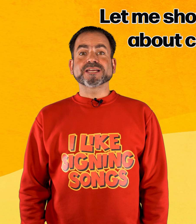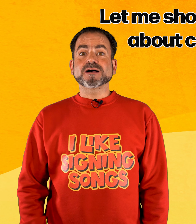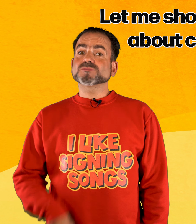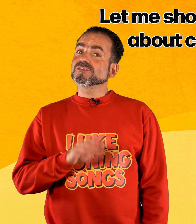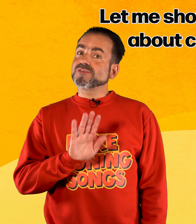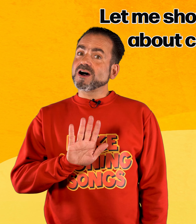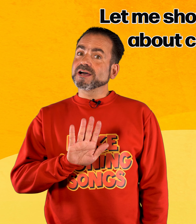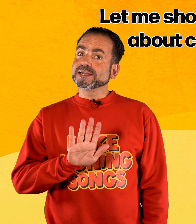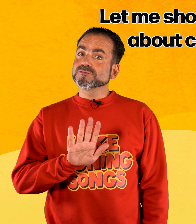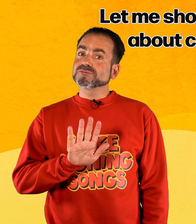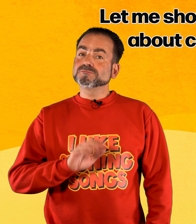up to 5.